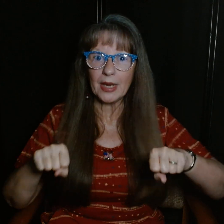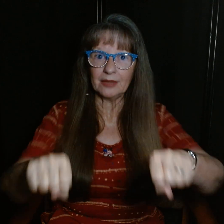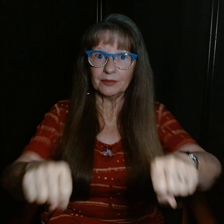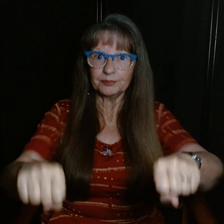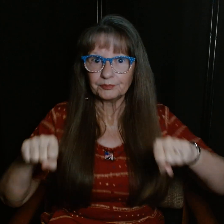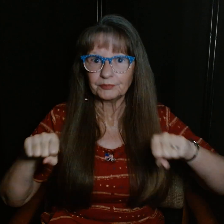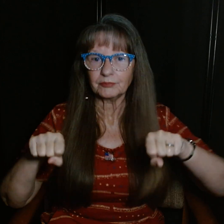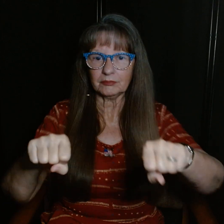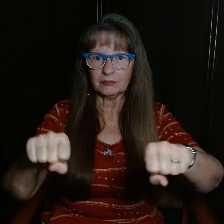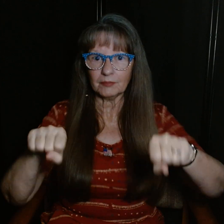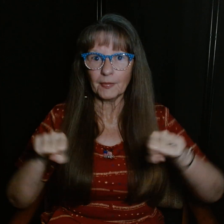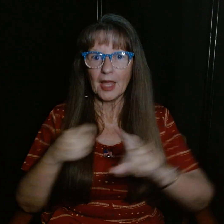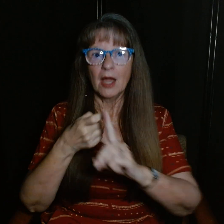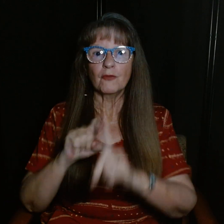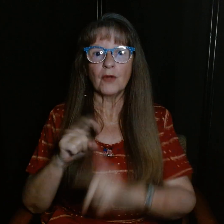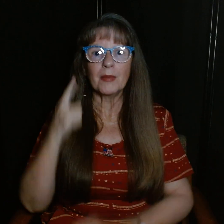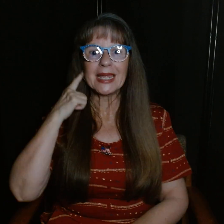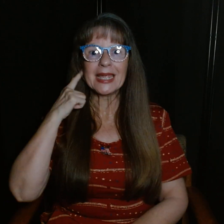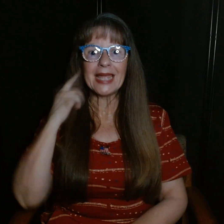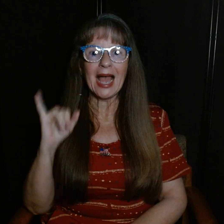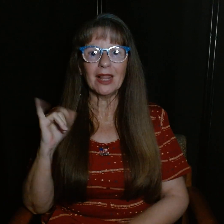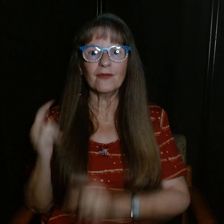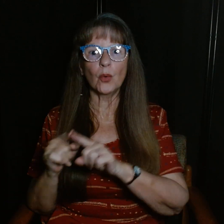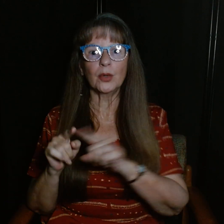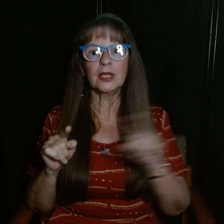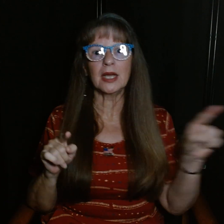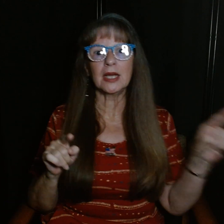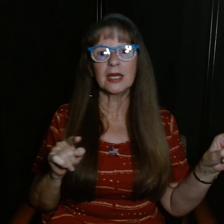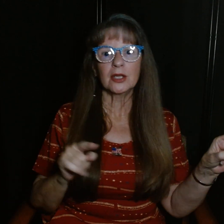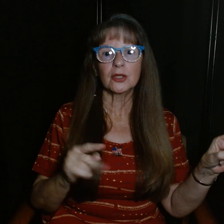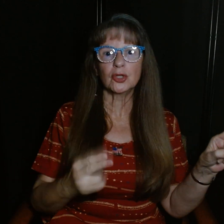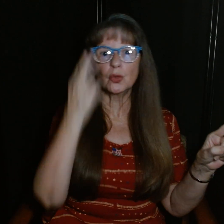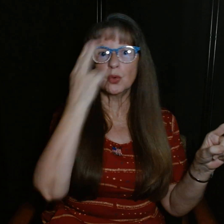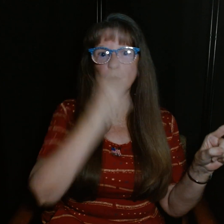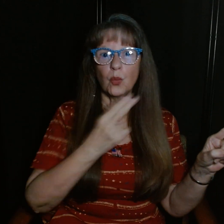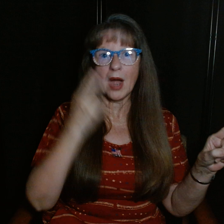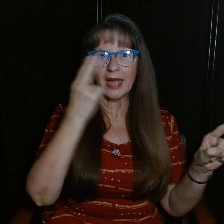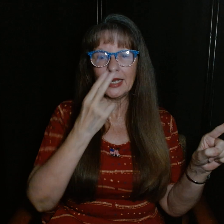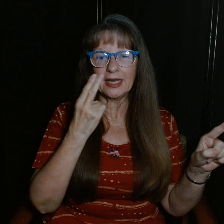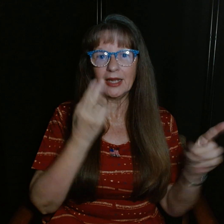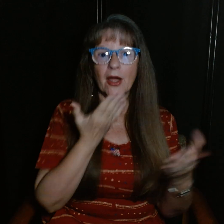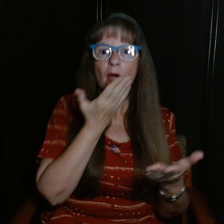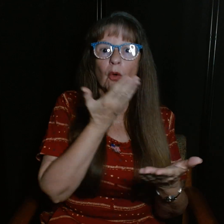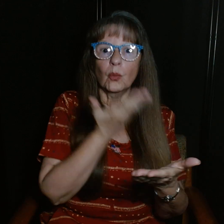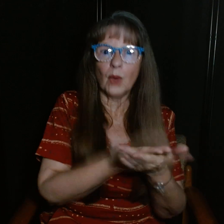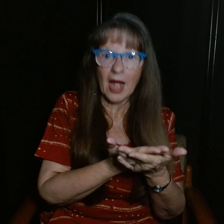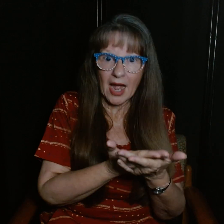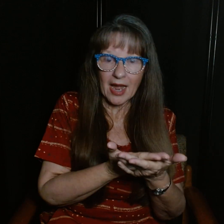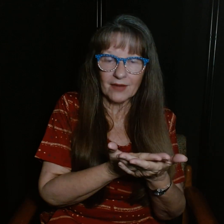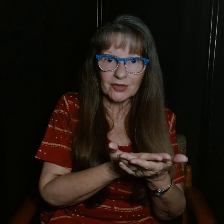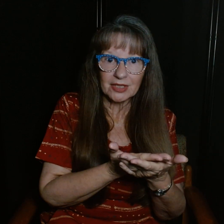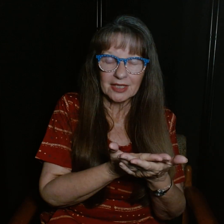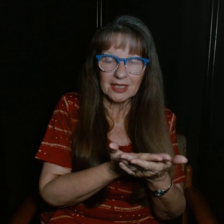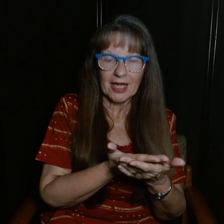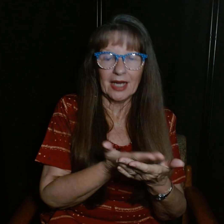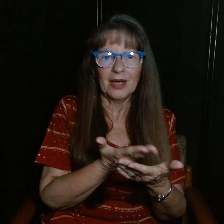rowing from California to Hawaii, arrived